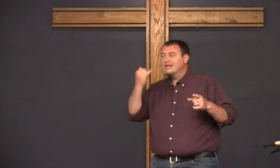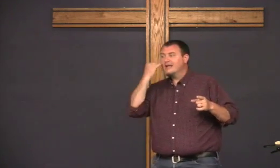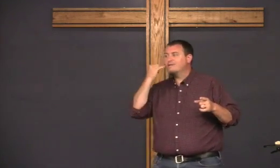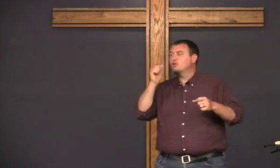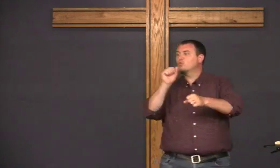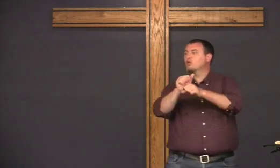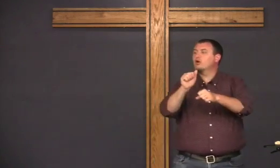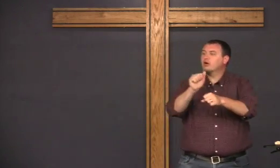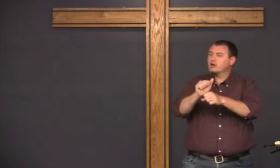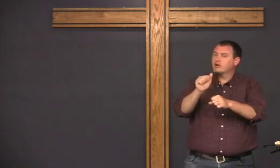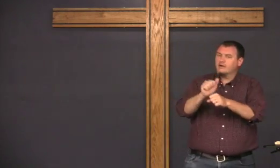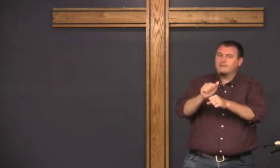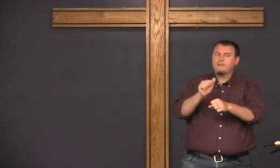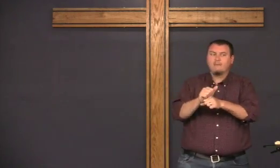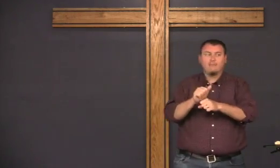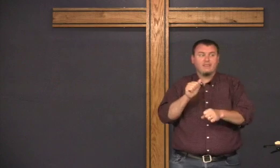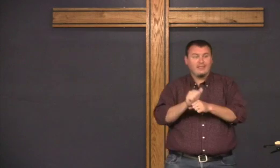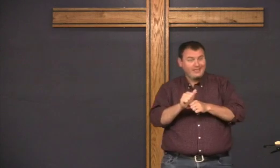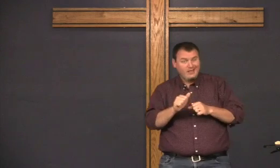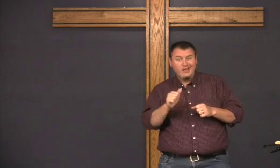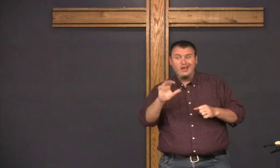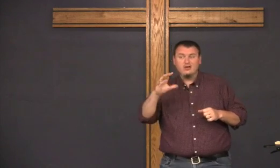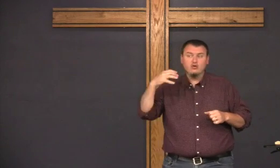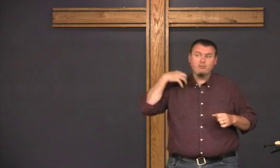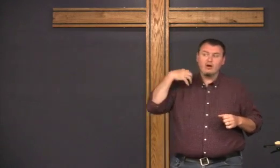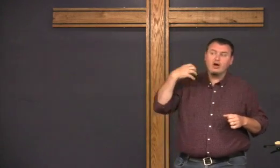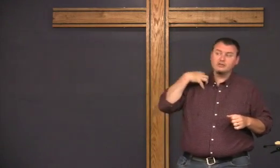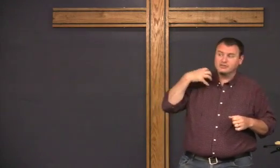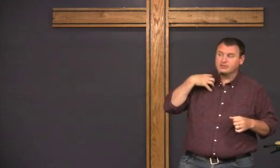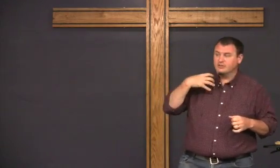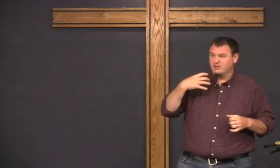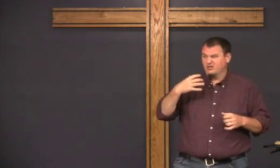Good. If you work and your boss,